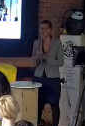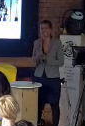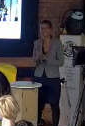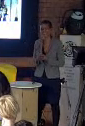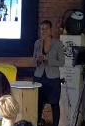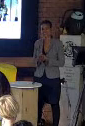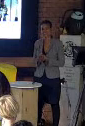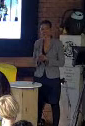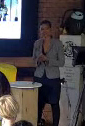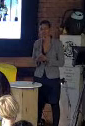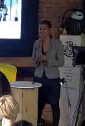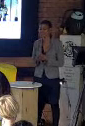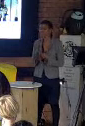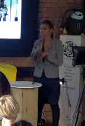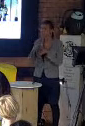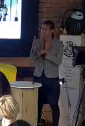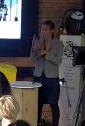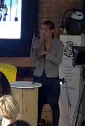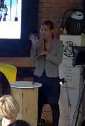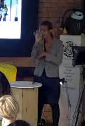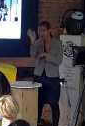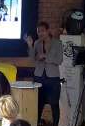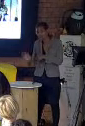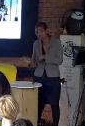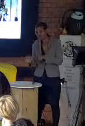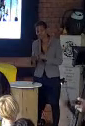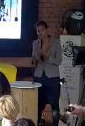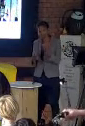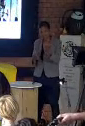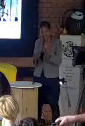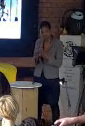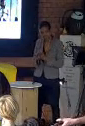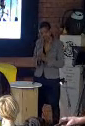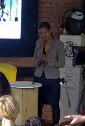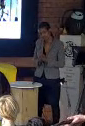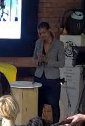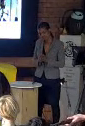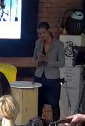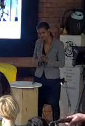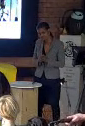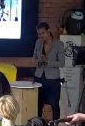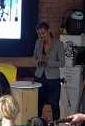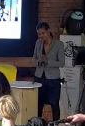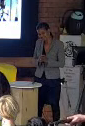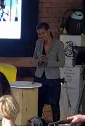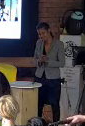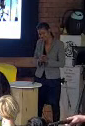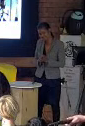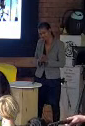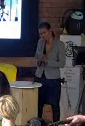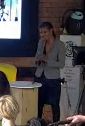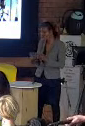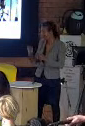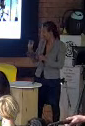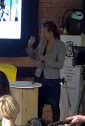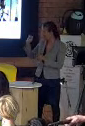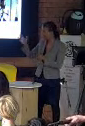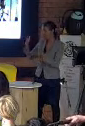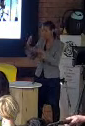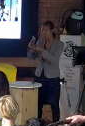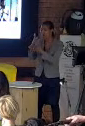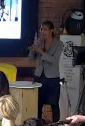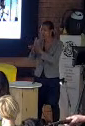hard. So we have time for one more question. Hey, Camille, your work is beautiful and really